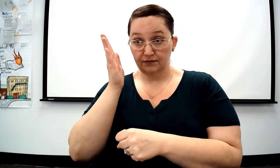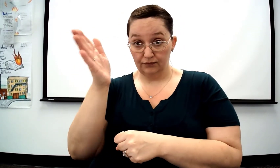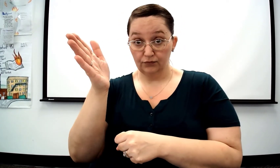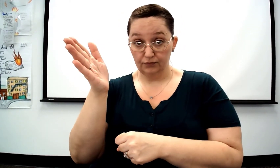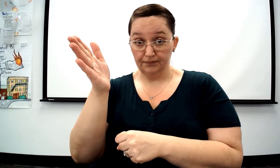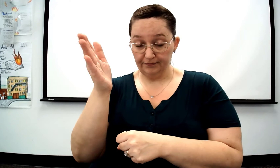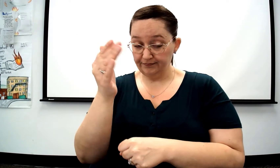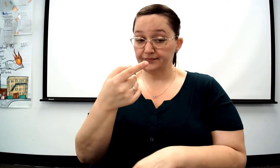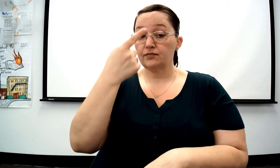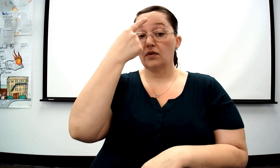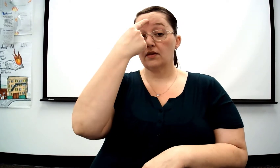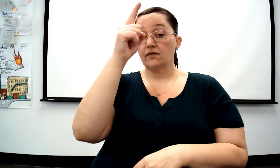future.